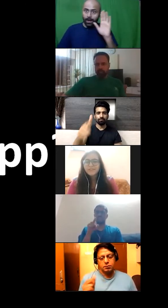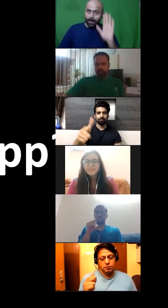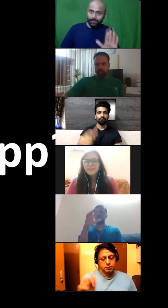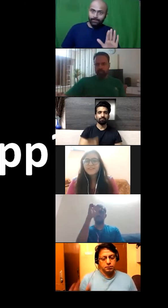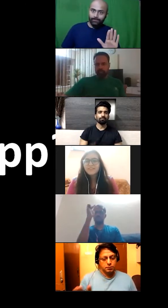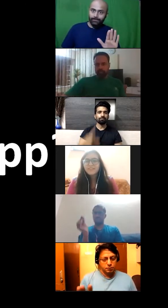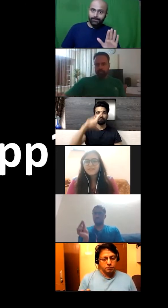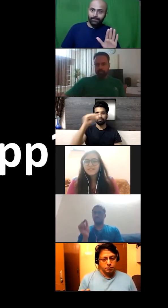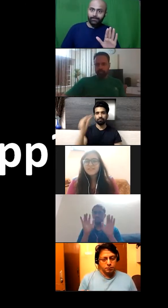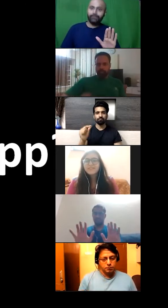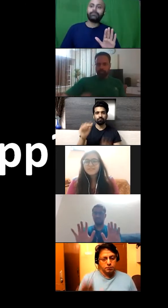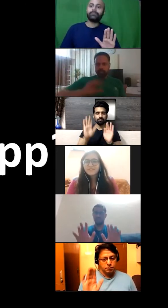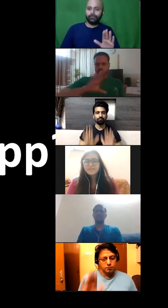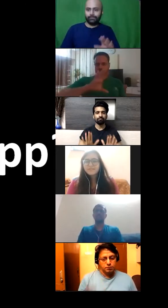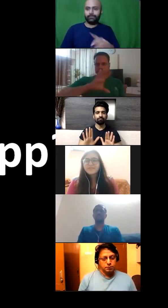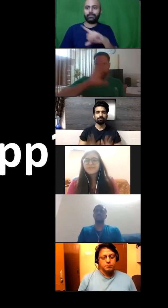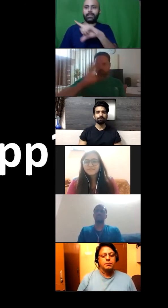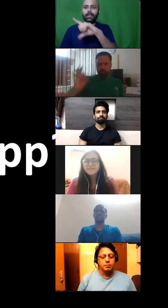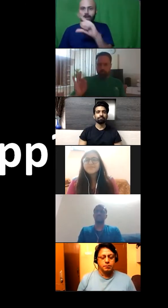WhatsApp have.